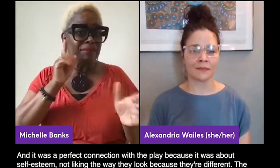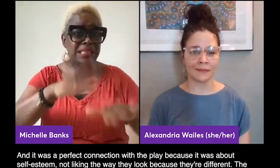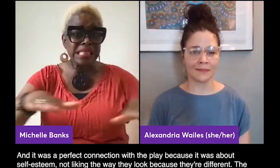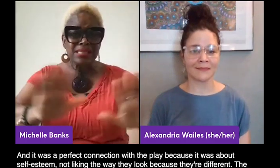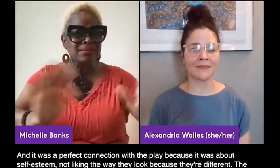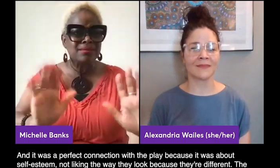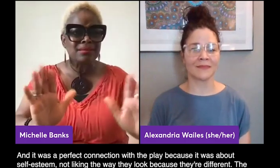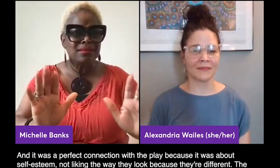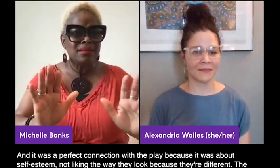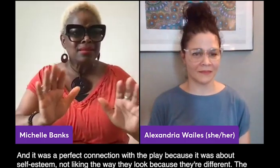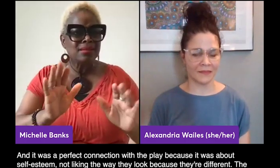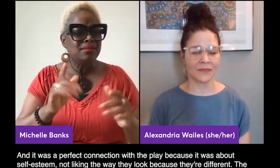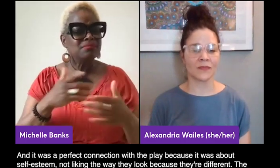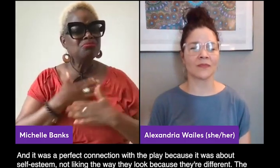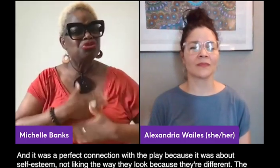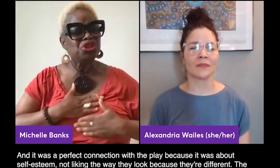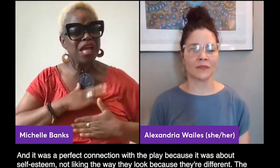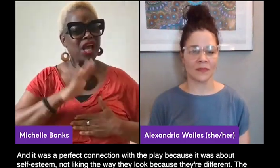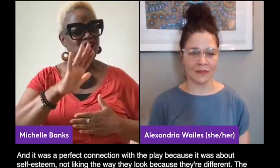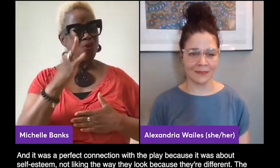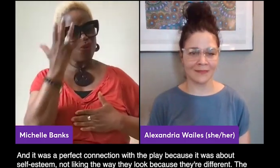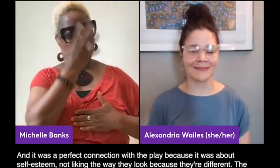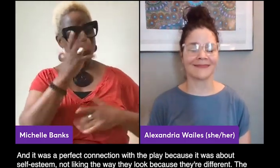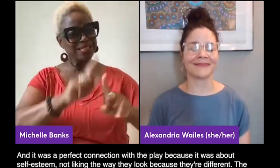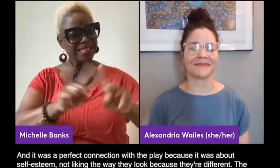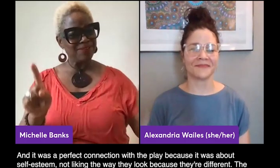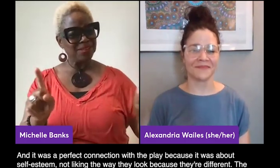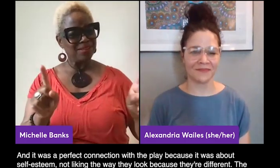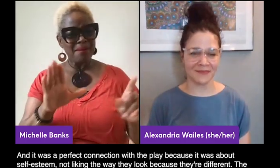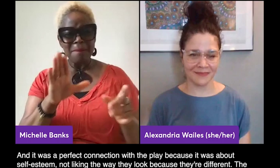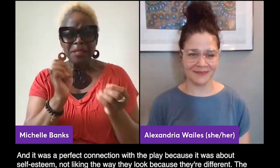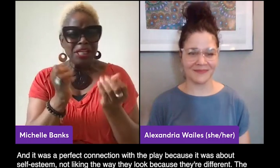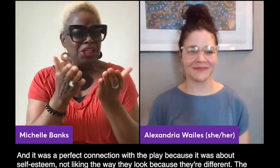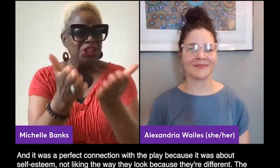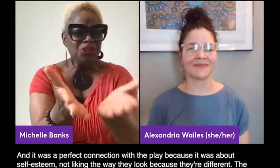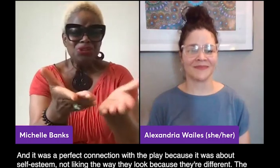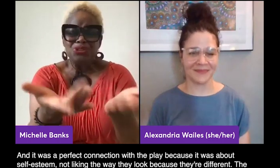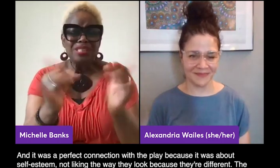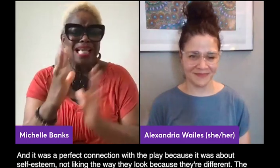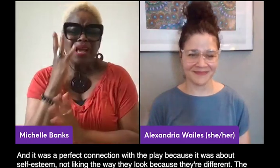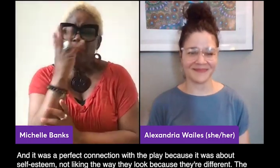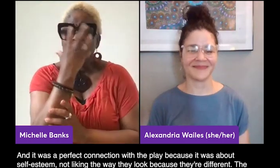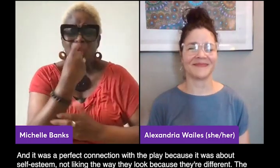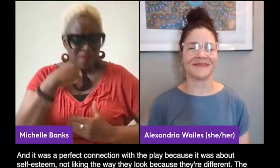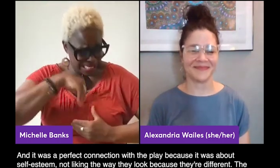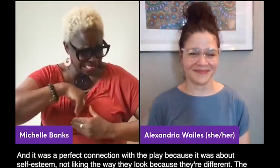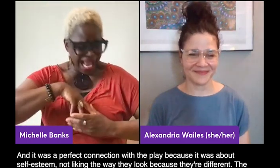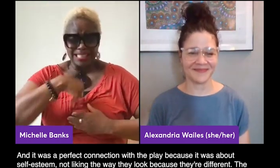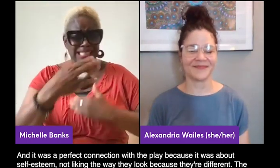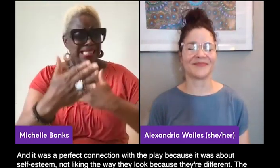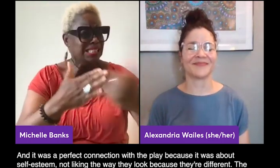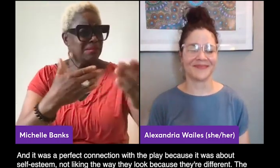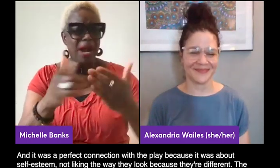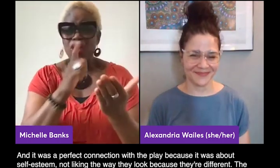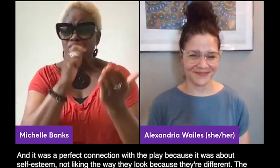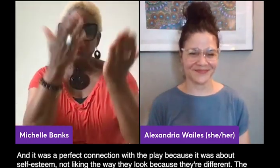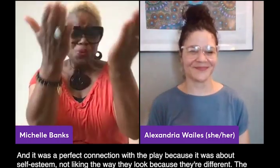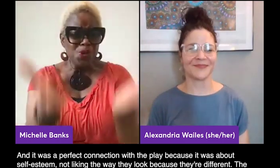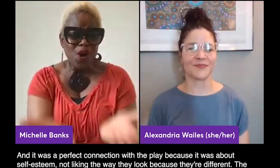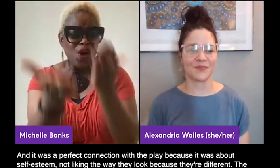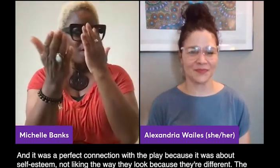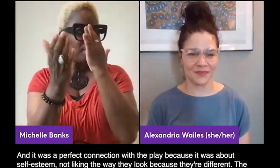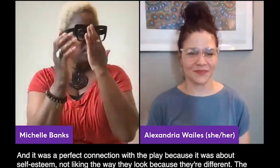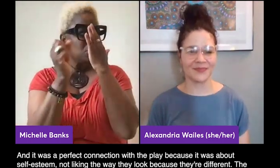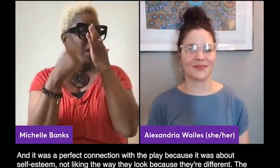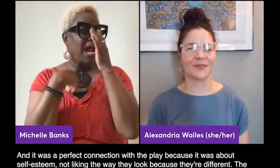The message was encouraging deaf children to appreciate their appearance, to be themselves, that they're beautiful inside as well as outward.